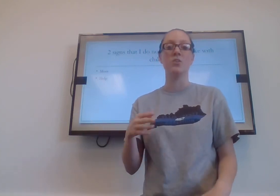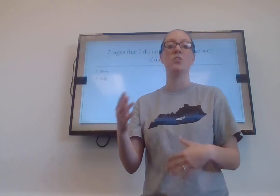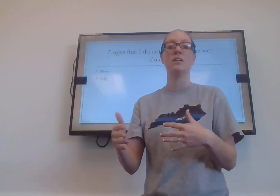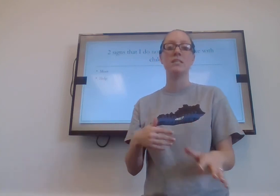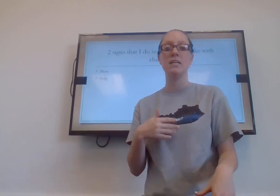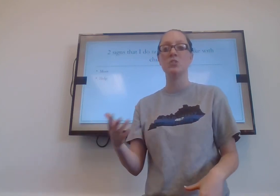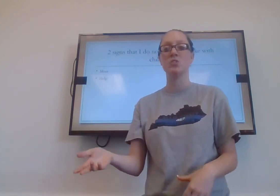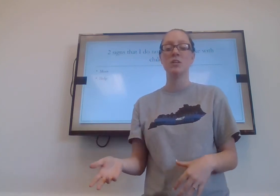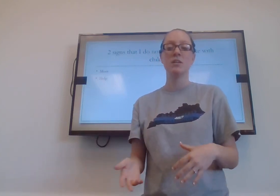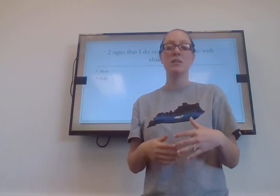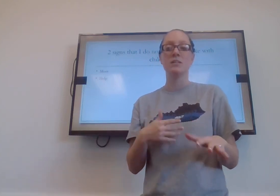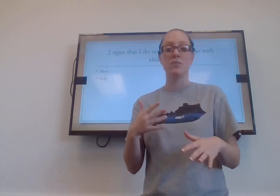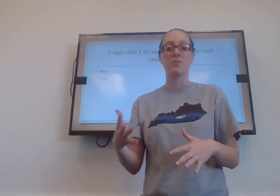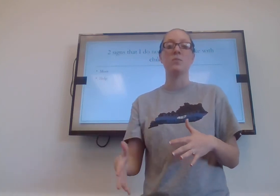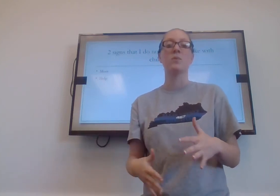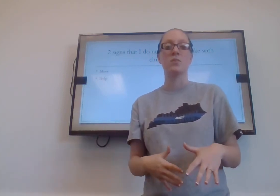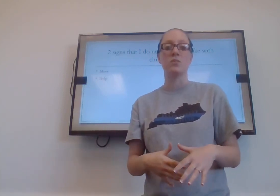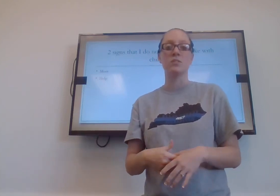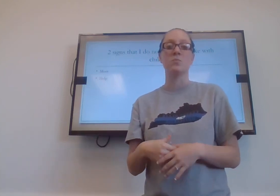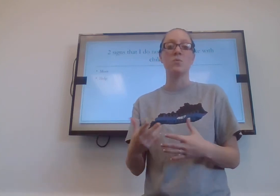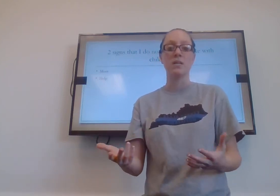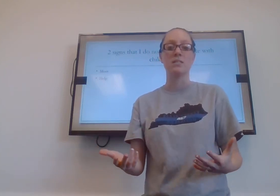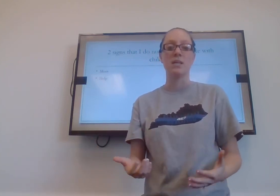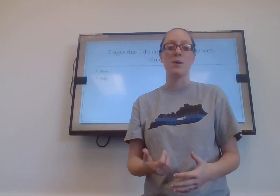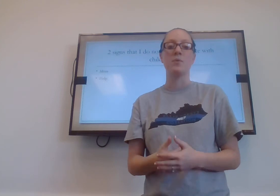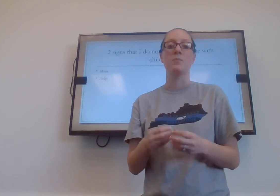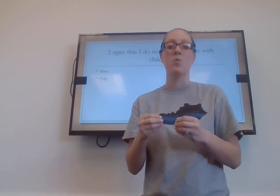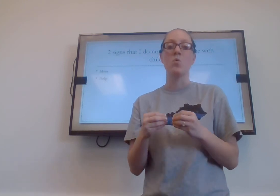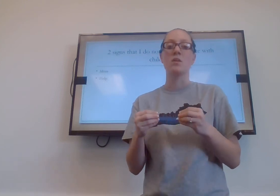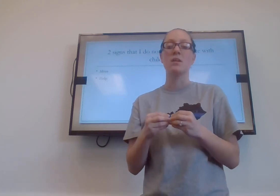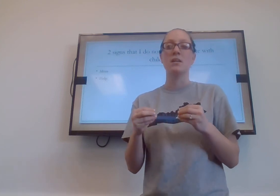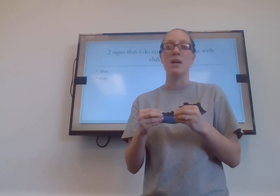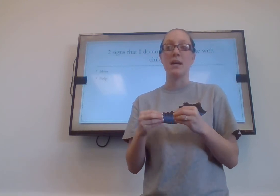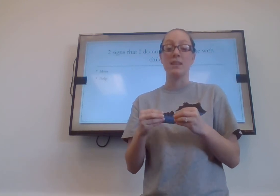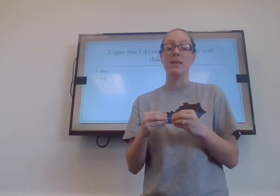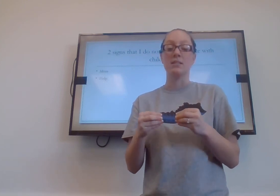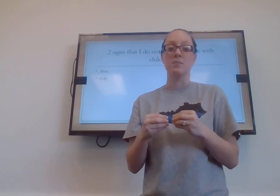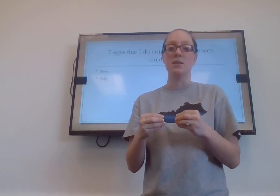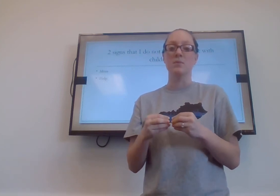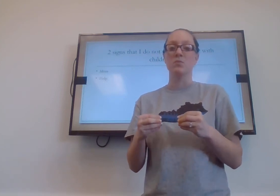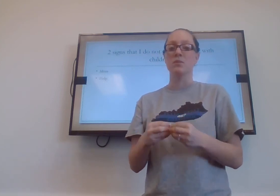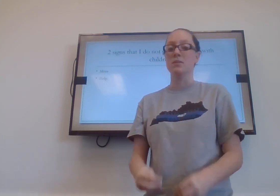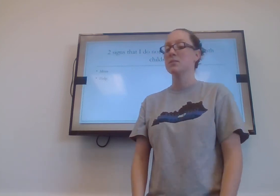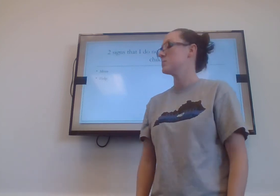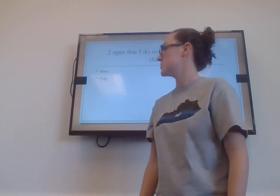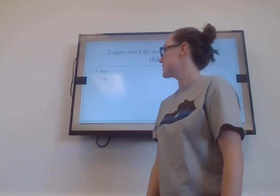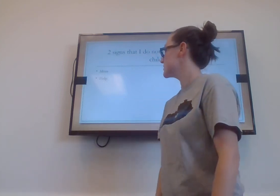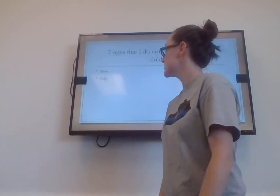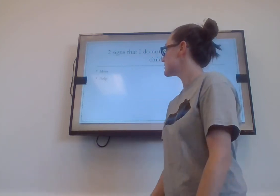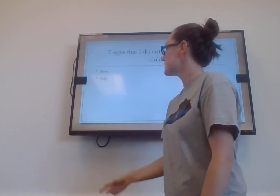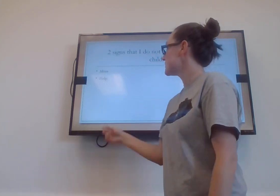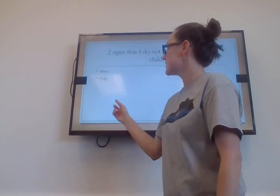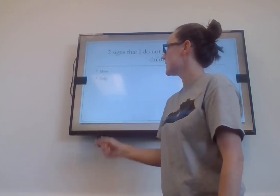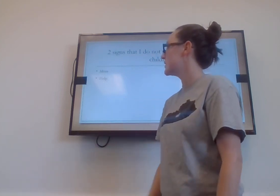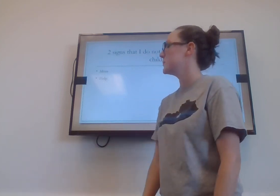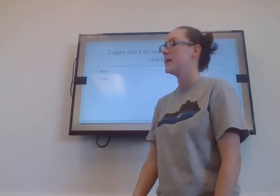you can teach different words, and we'll get to that, but more, I think, is an inhibitory response. Help